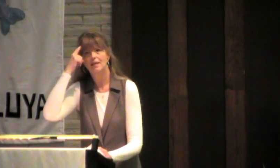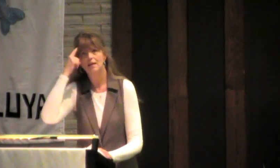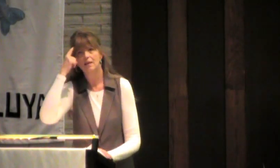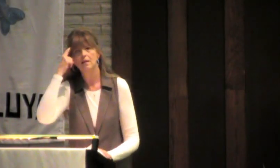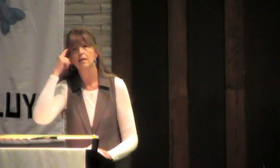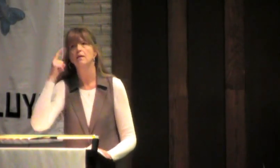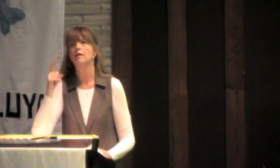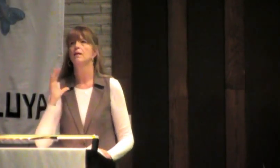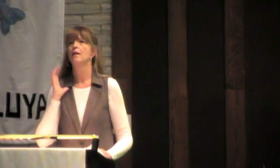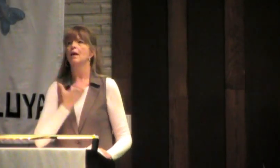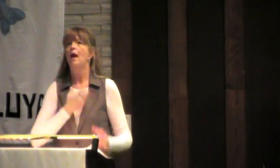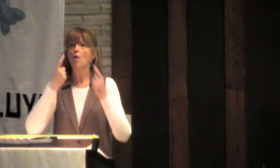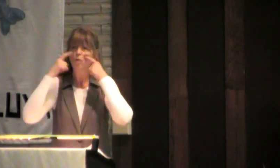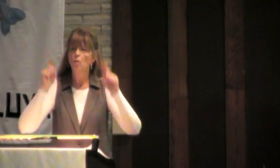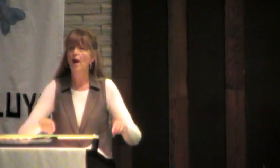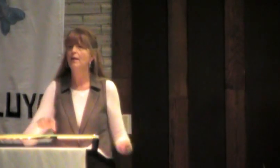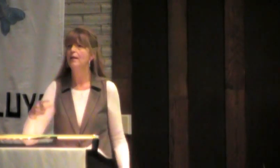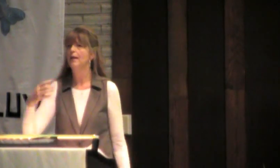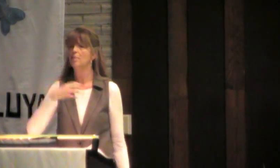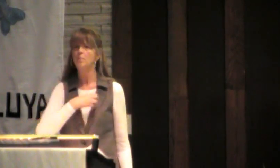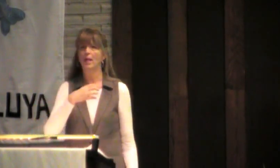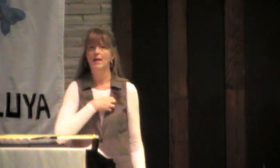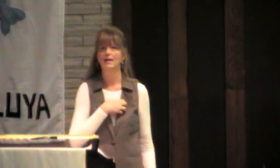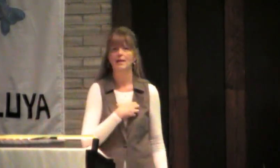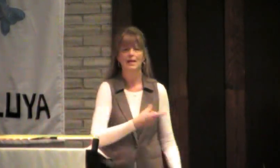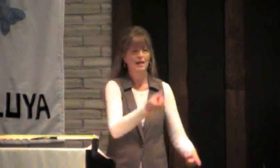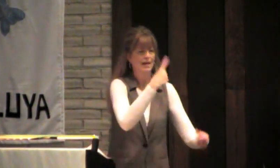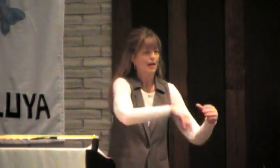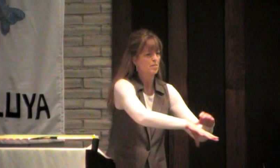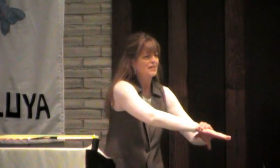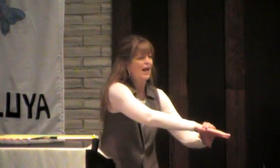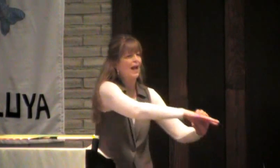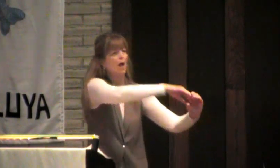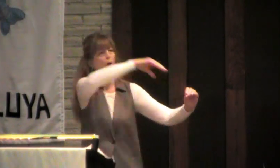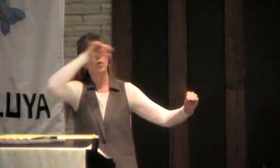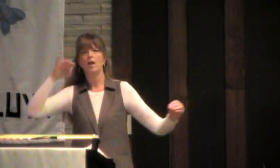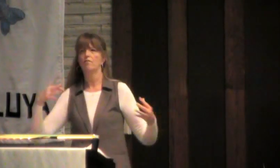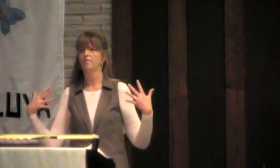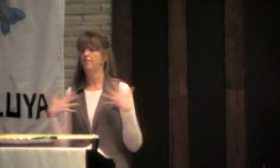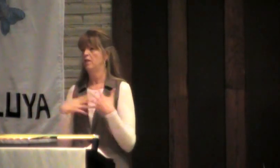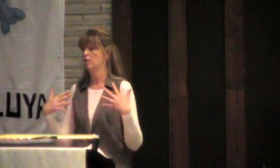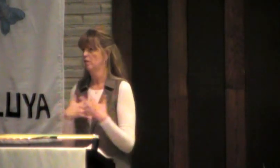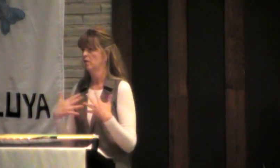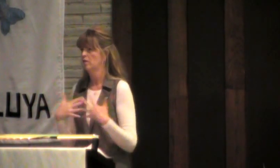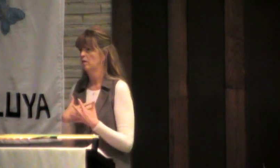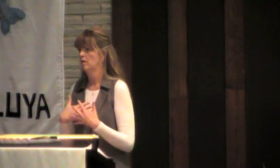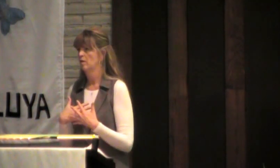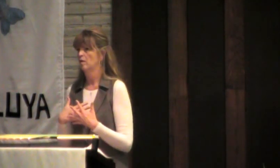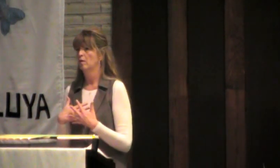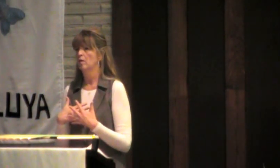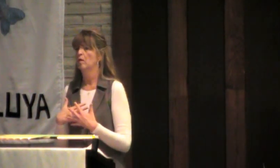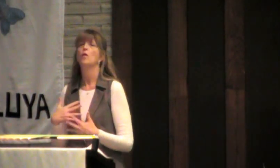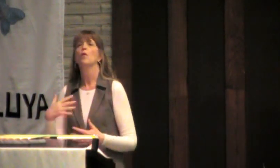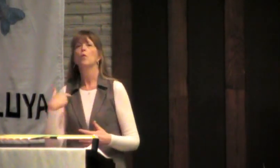satisfaction. And I think that our whining and complaining comes out of fear.